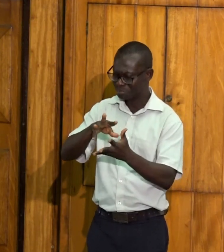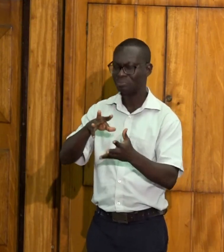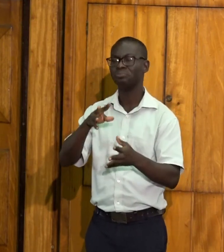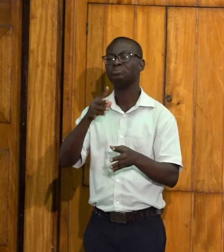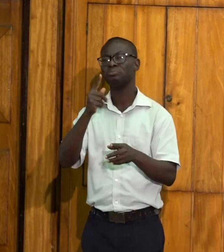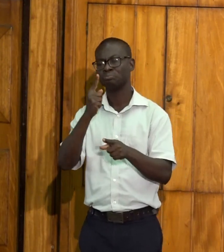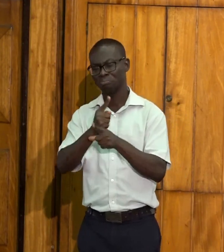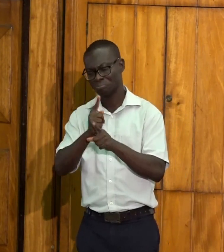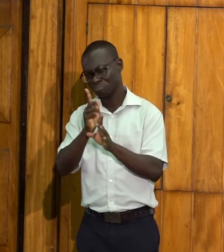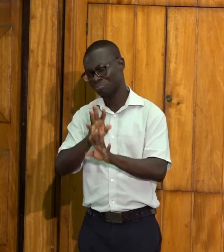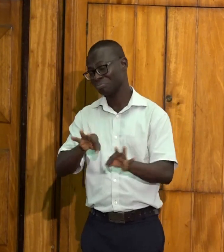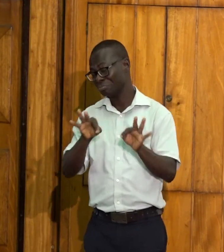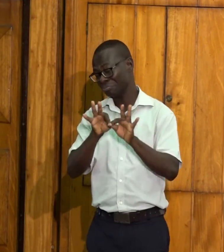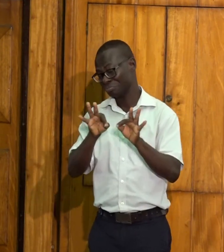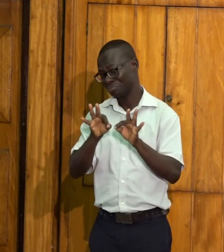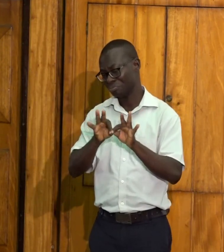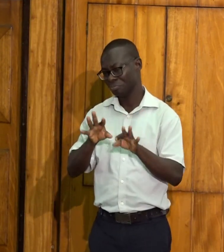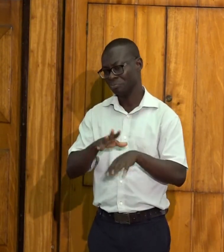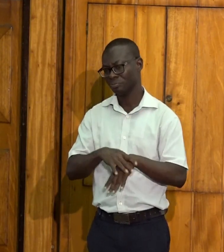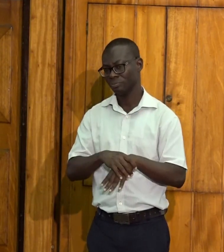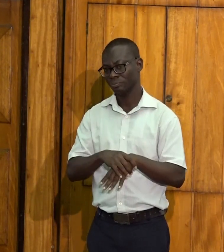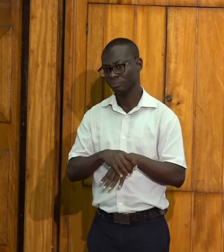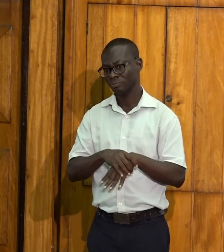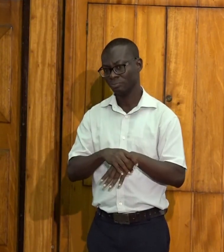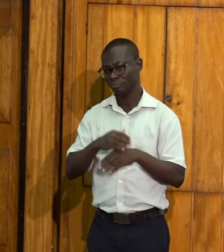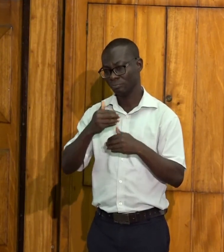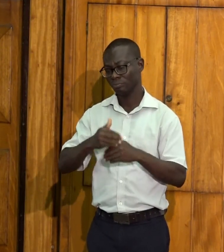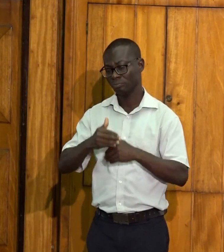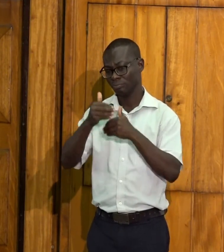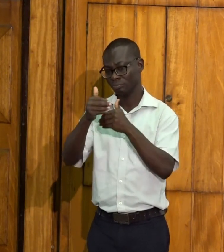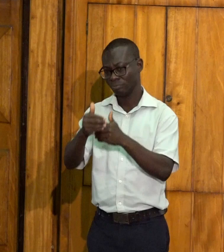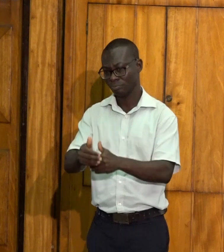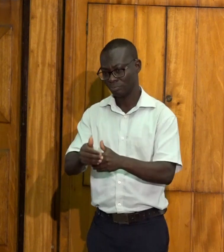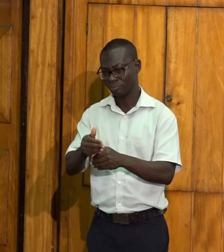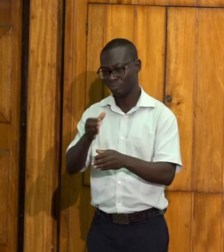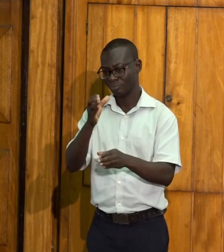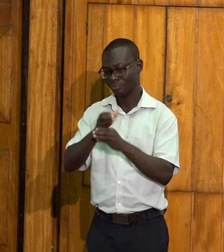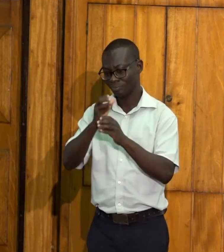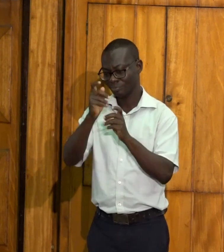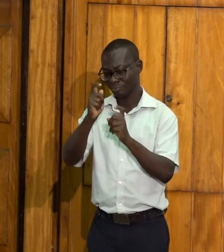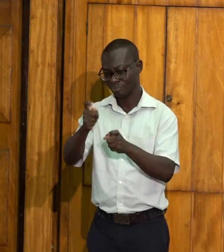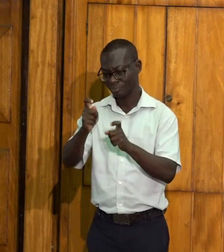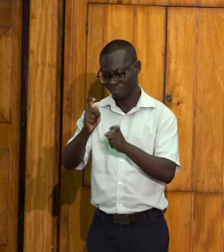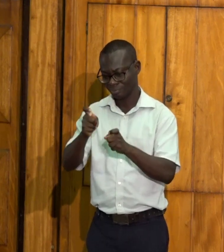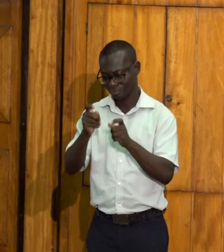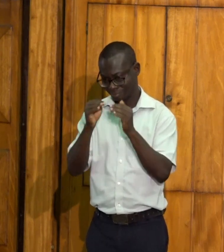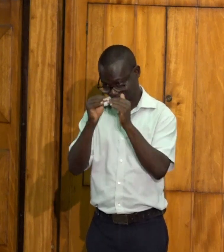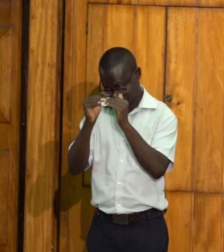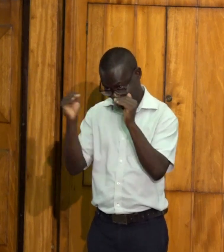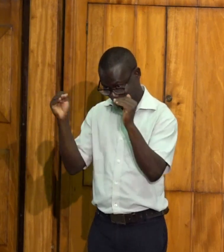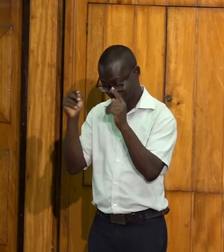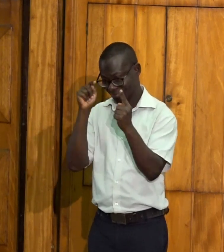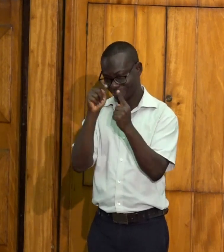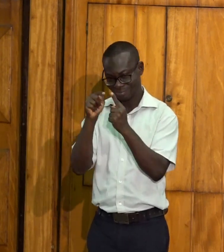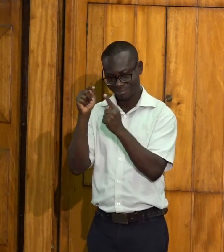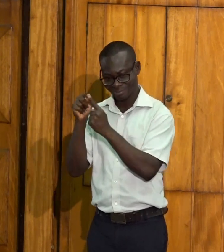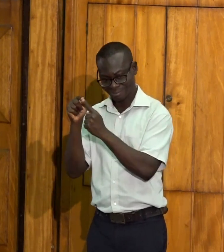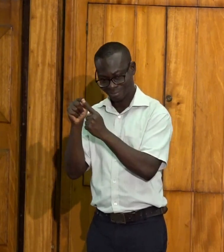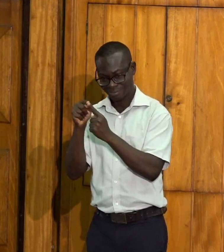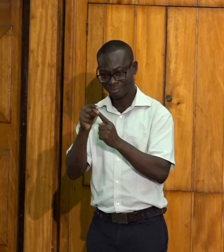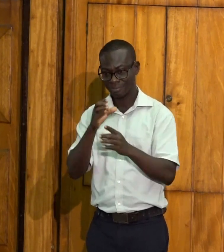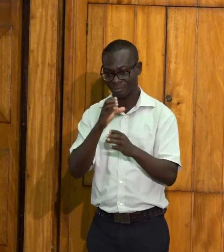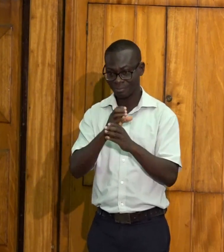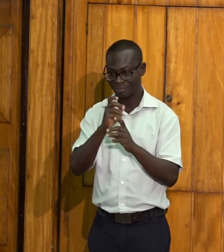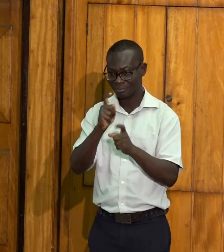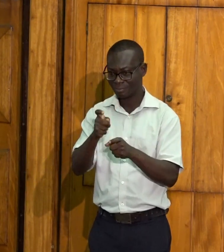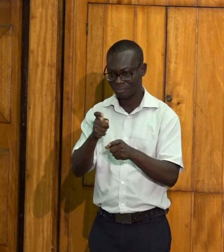really important. The next is that caregivers are the hidden leverage point. If the caregiver is in denial, the